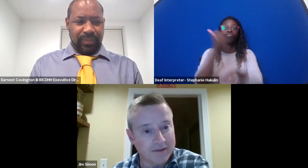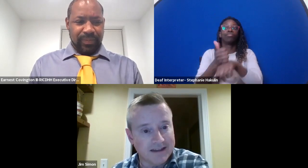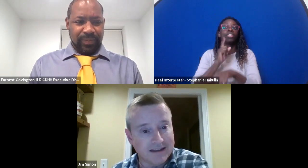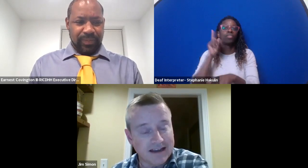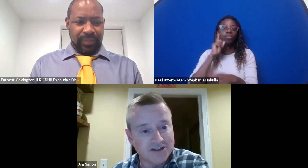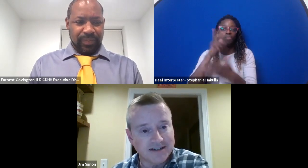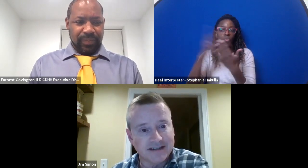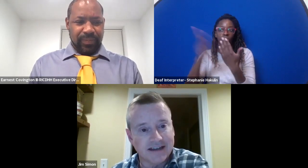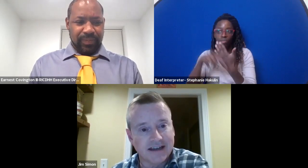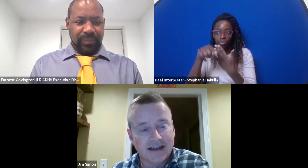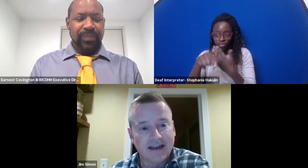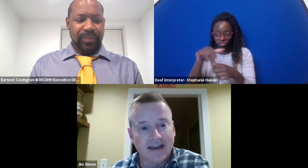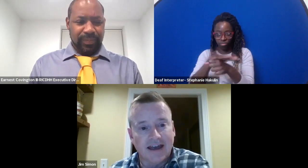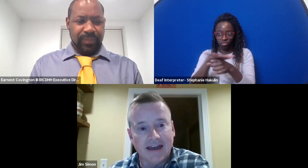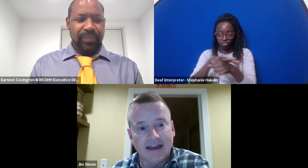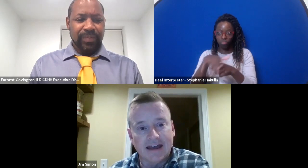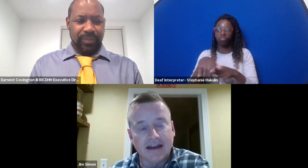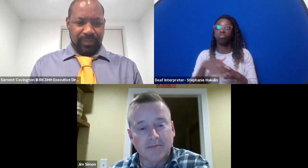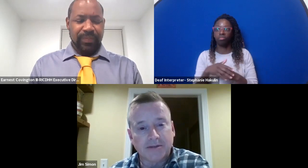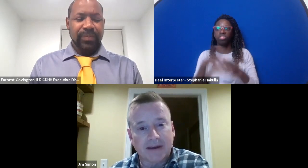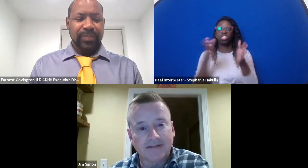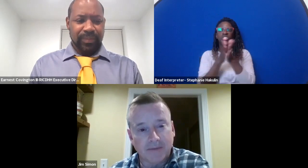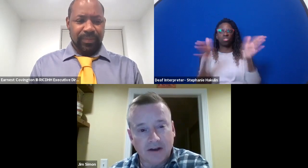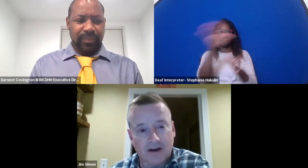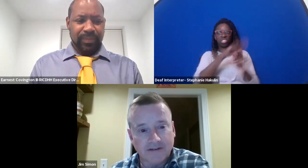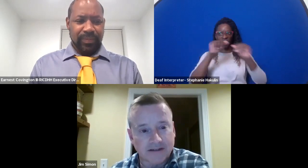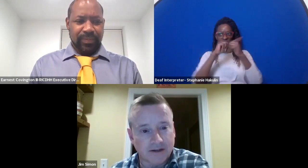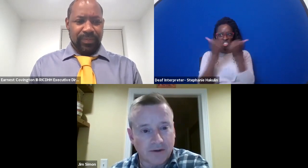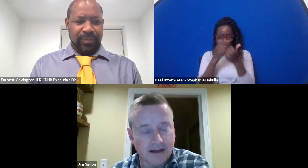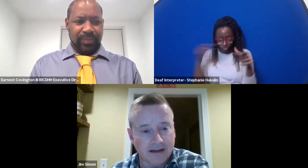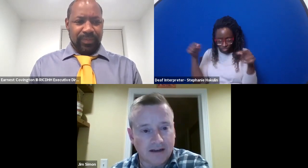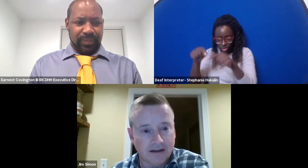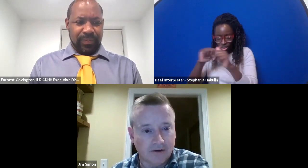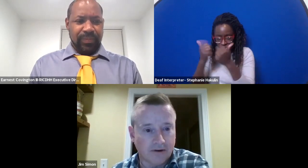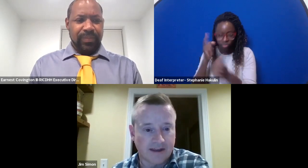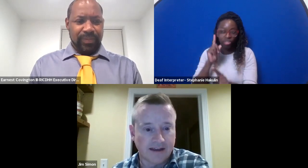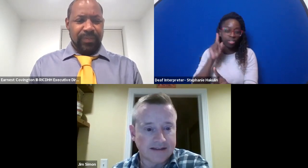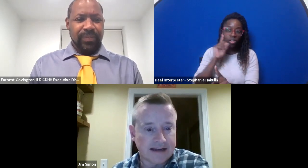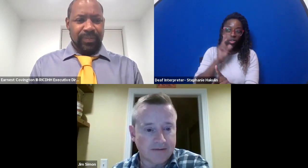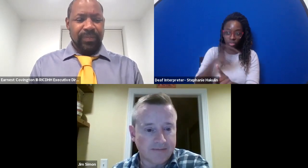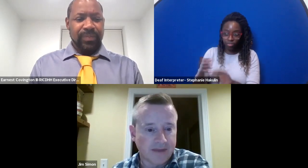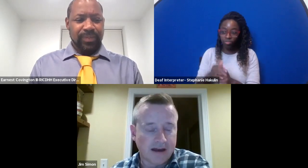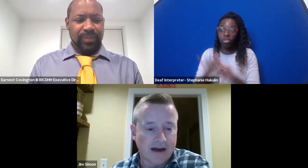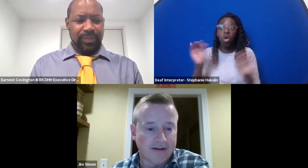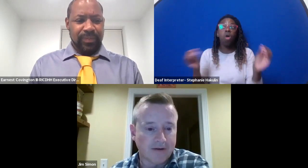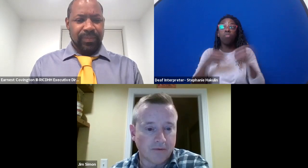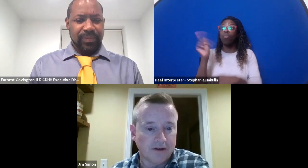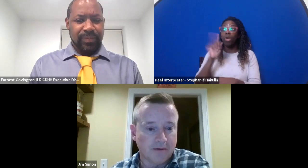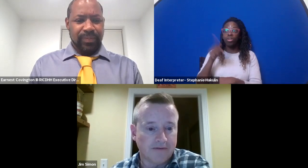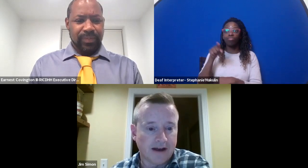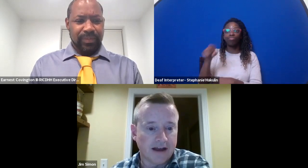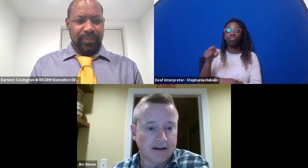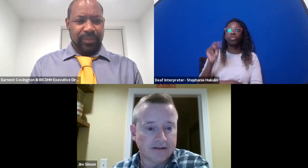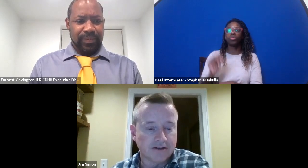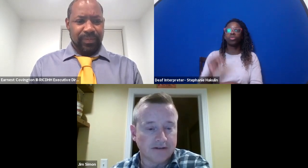department within the agency. And Perspective's main office is located in North Kingstown. However, we